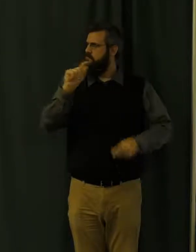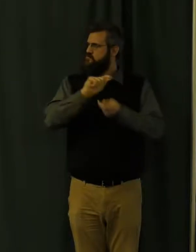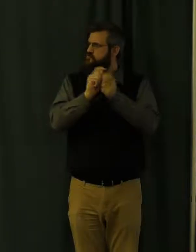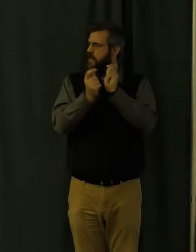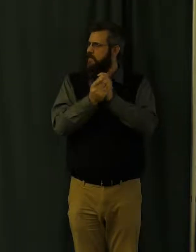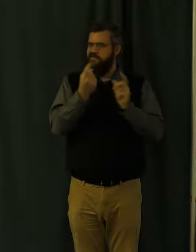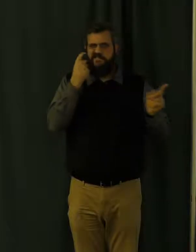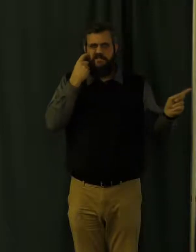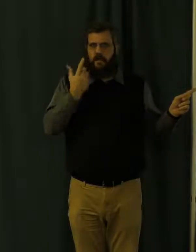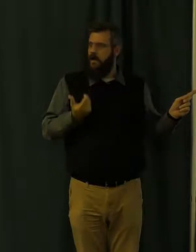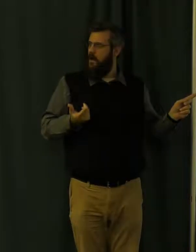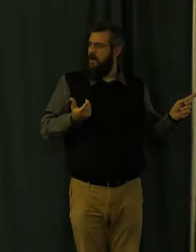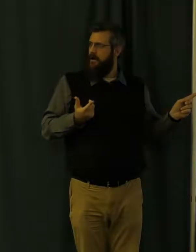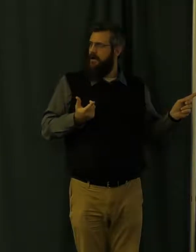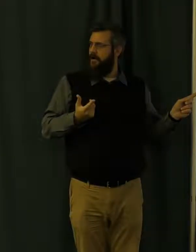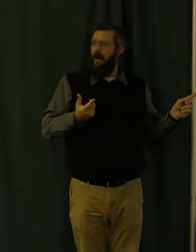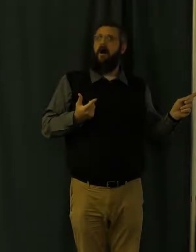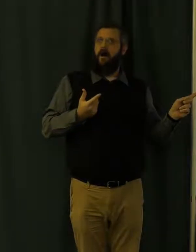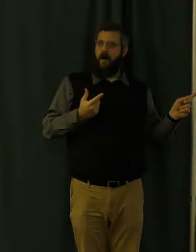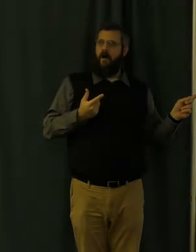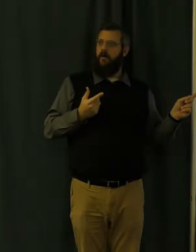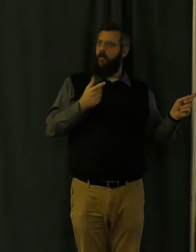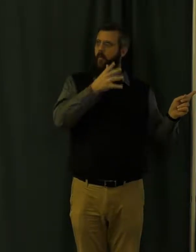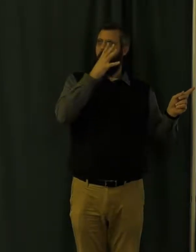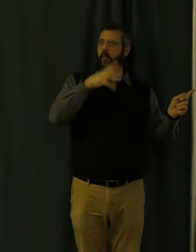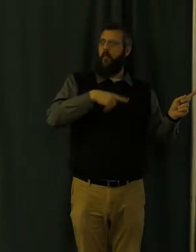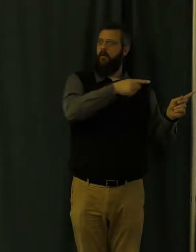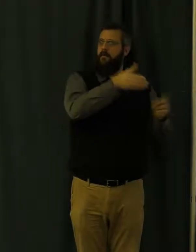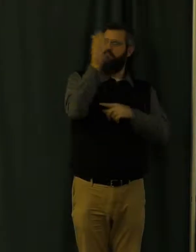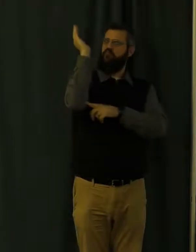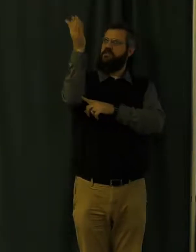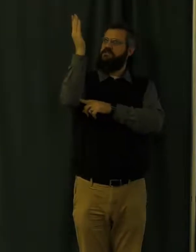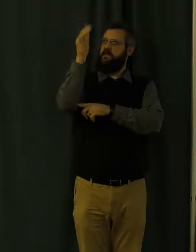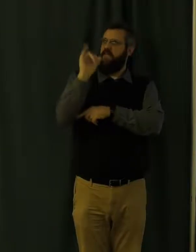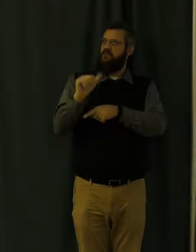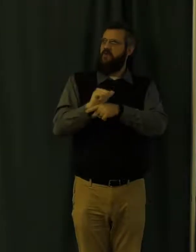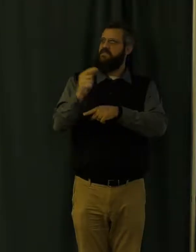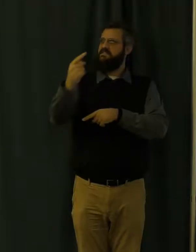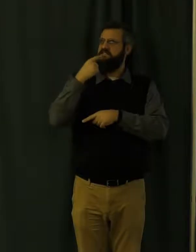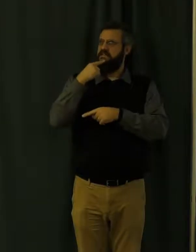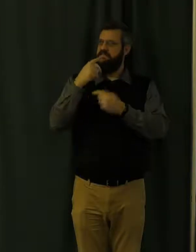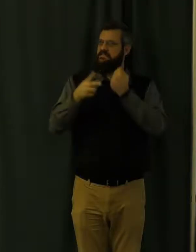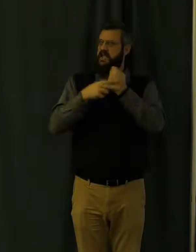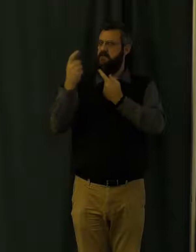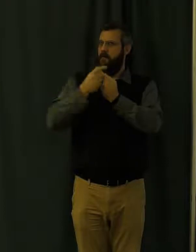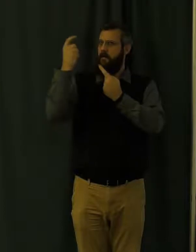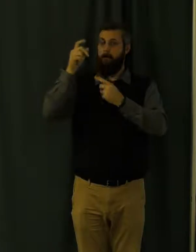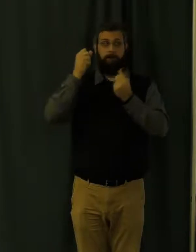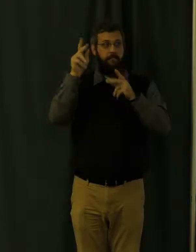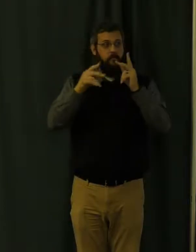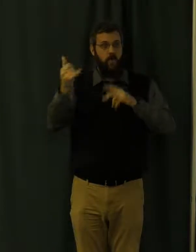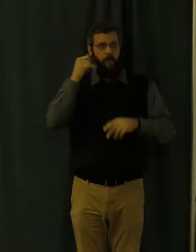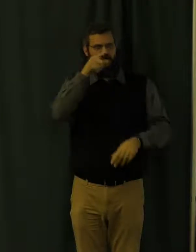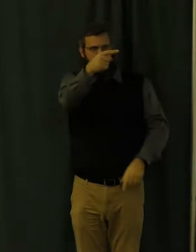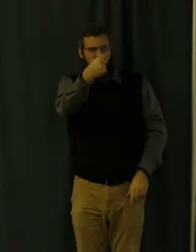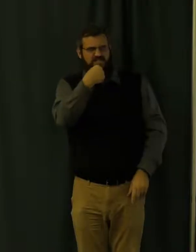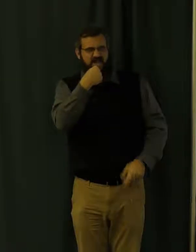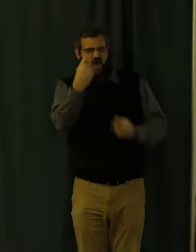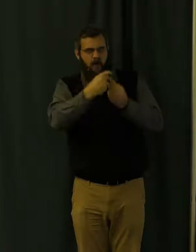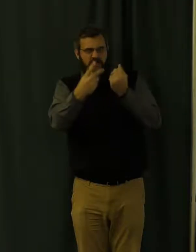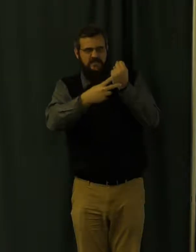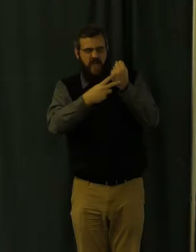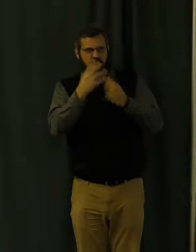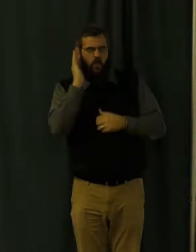That lady that gave the Google training said it saves automatically. I've had so many people call me and say, you said it saves